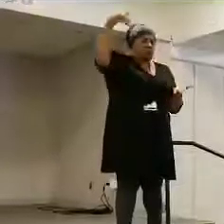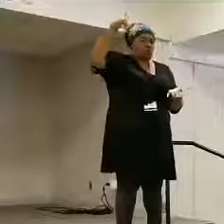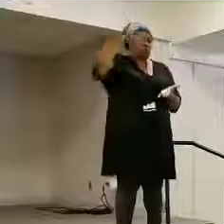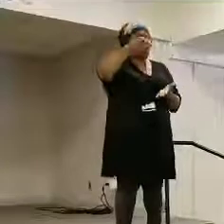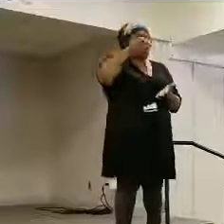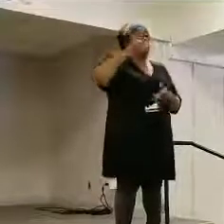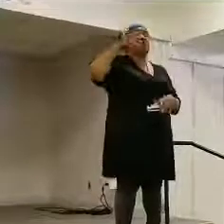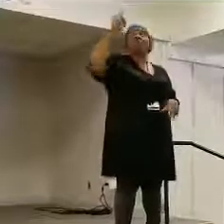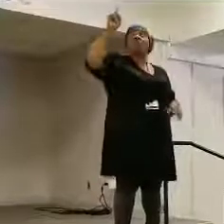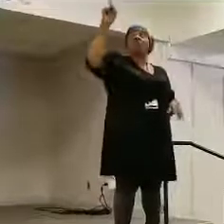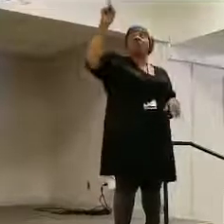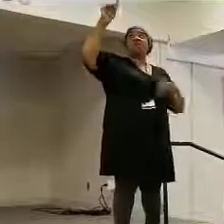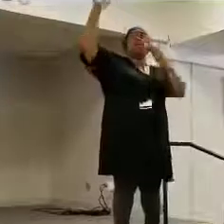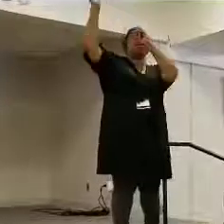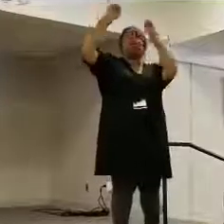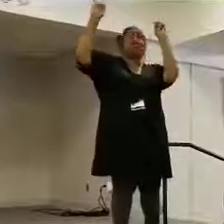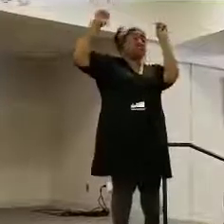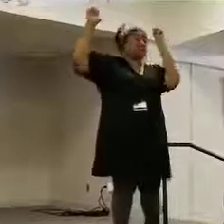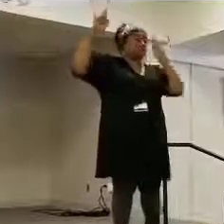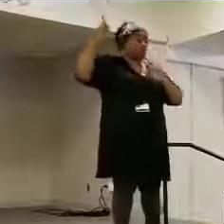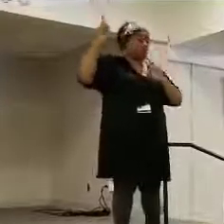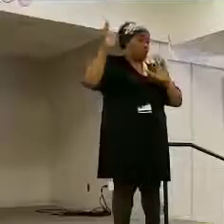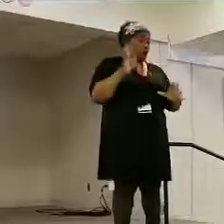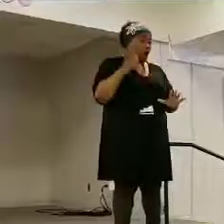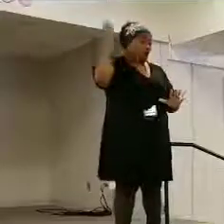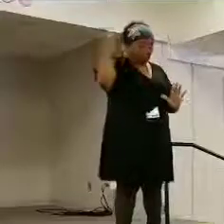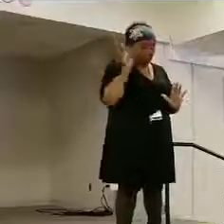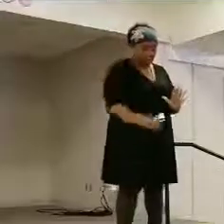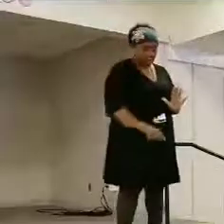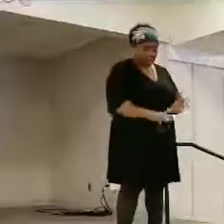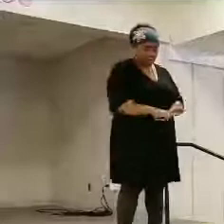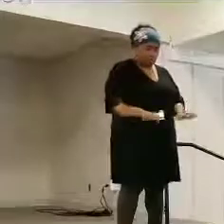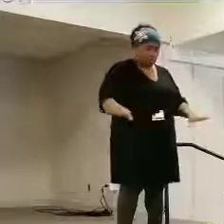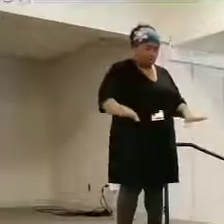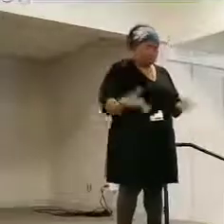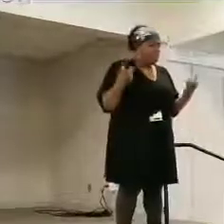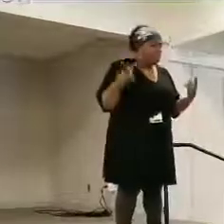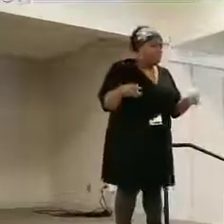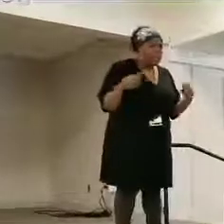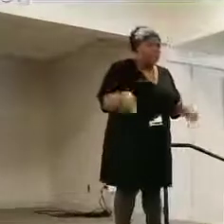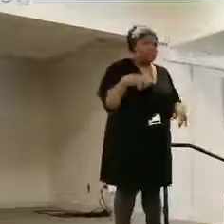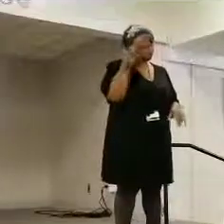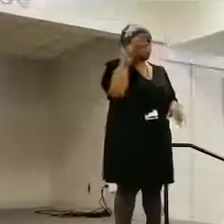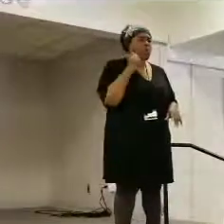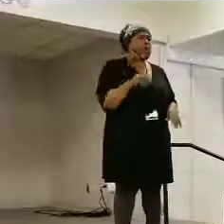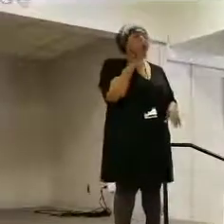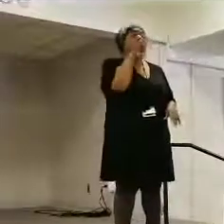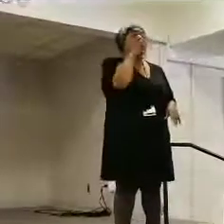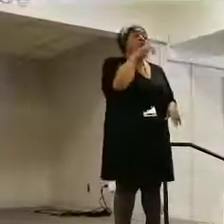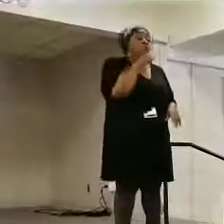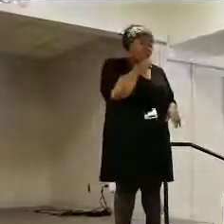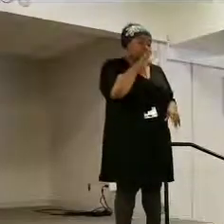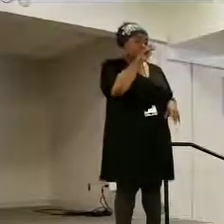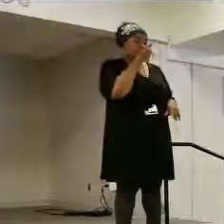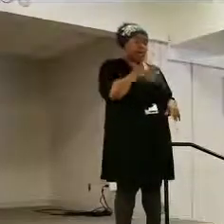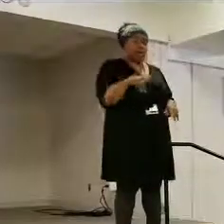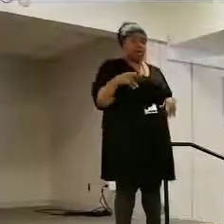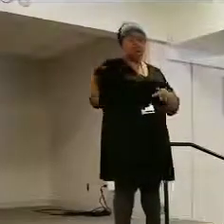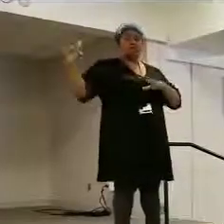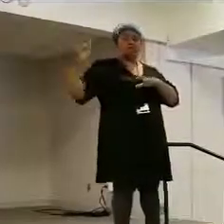to the ground. Tornadoes happen when warm air from the Gulf collides with colder air from